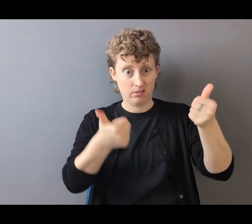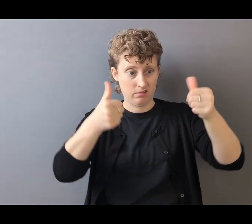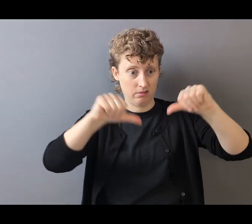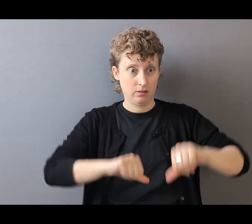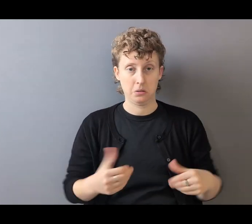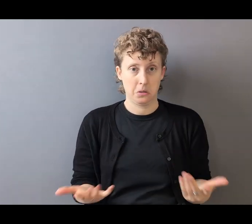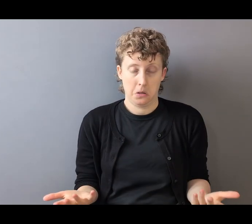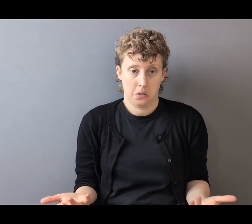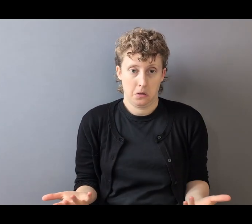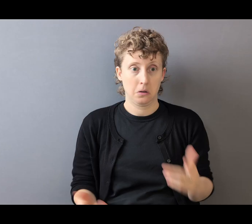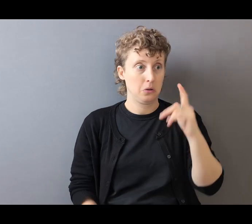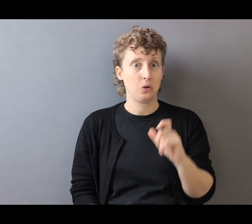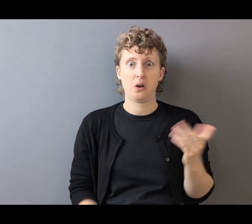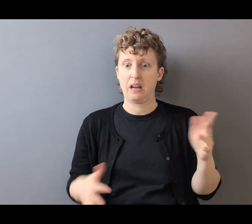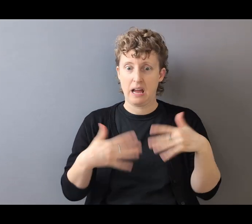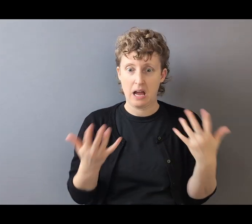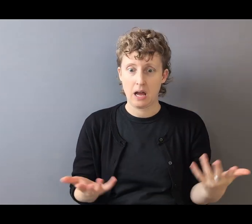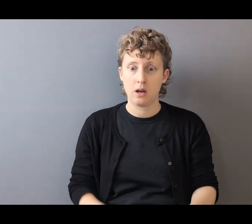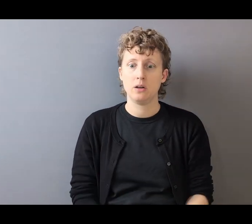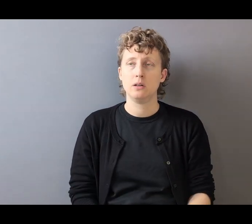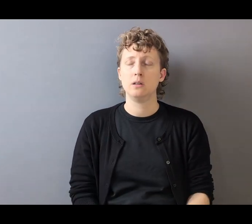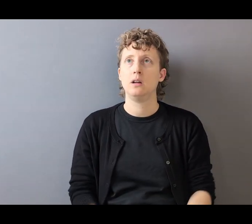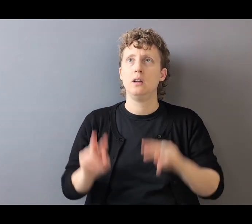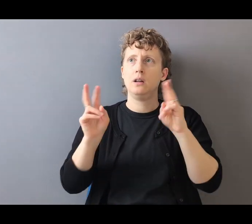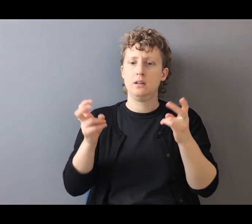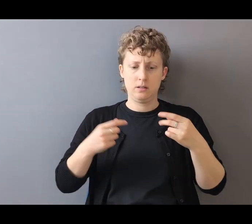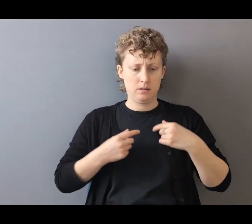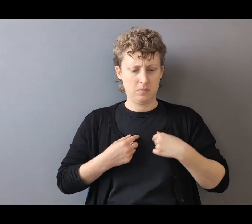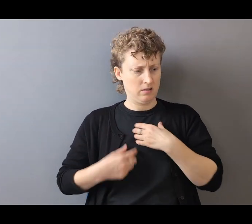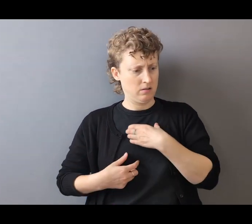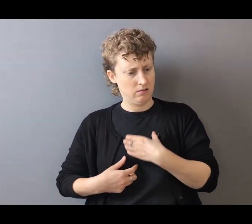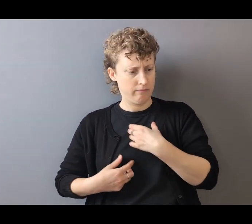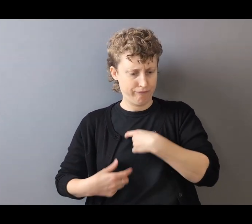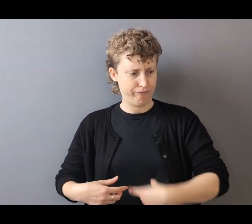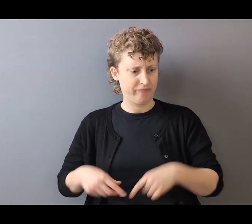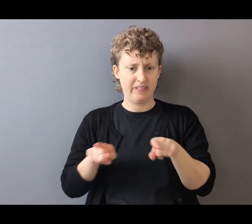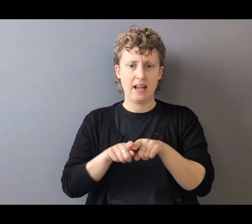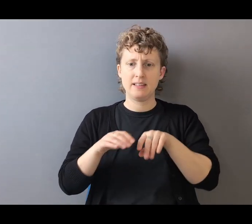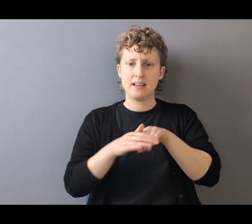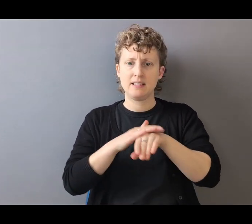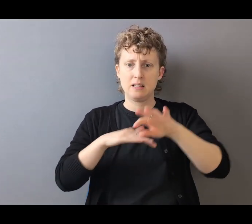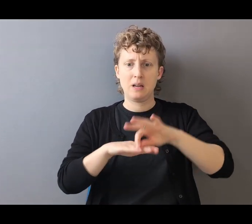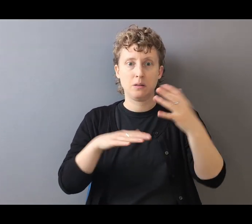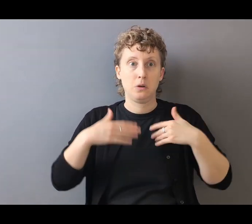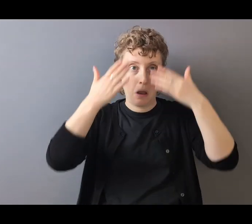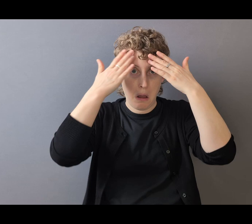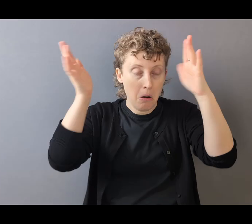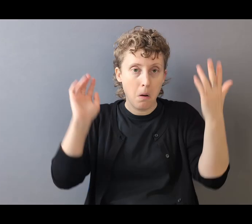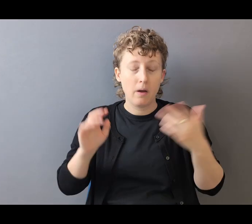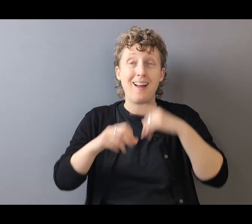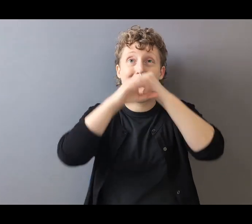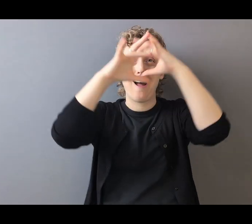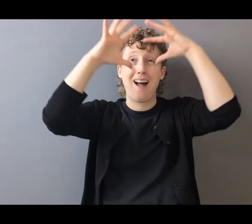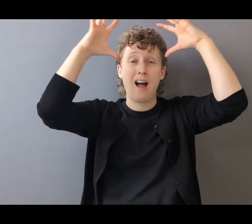start. I didn't have idea what it means to be accessibility expert. I imagined it differently. When I started to